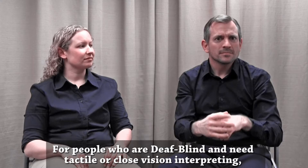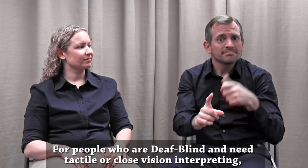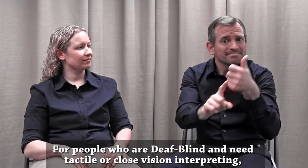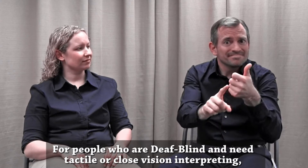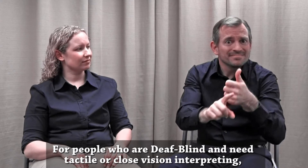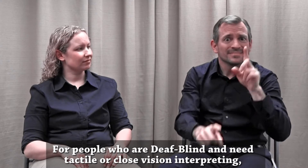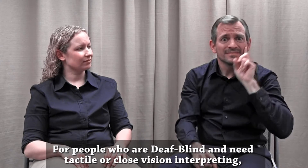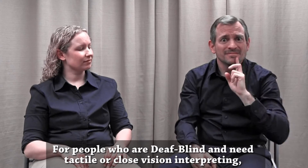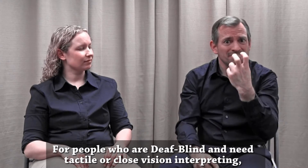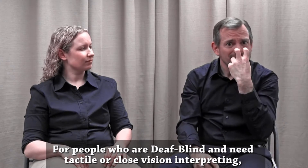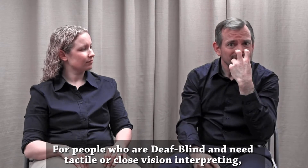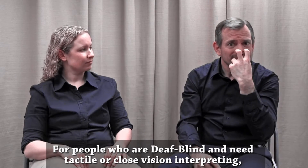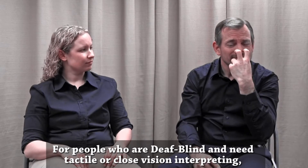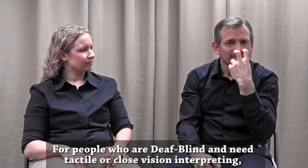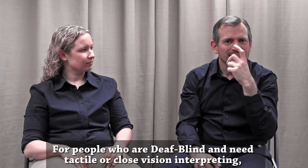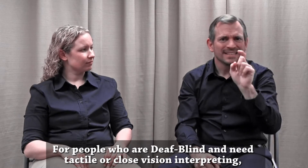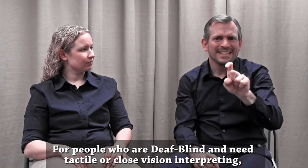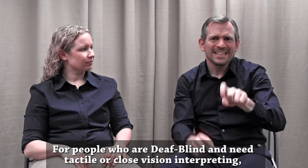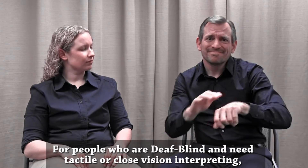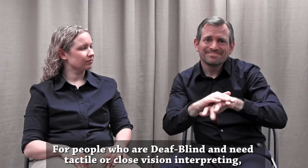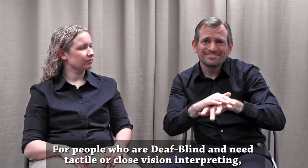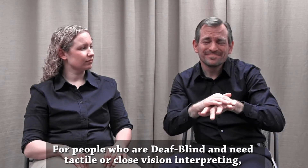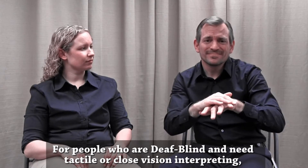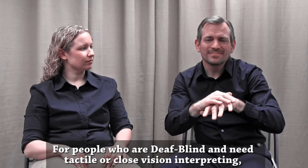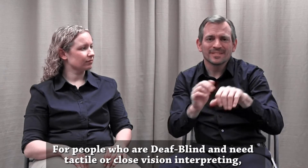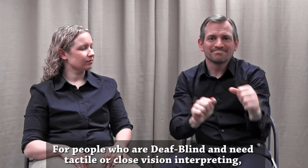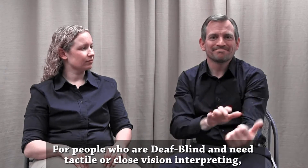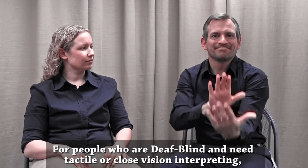For people who are Deaf-Blind and need tactile or close vision interpreting,